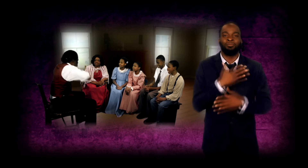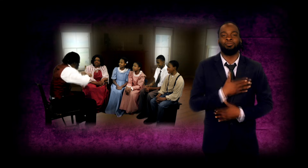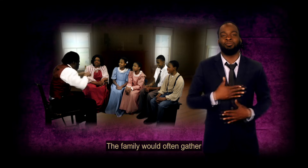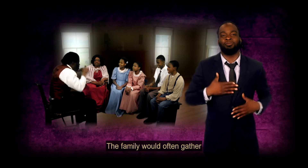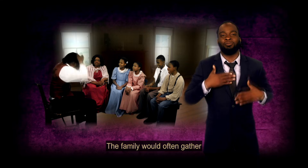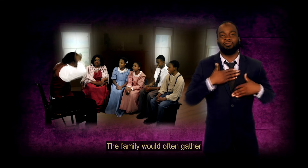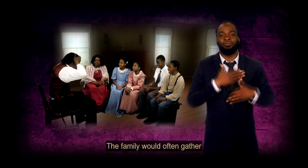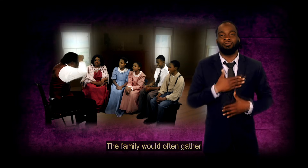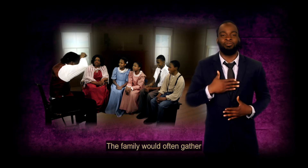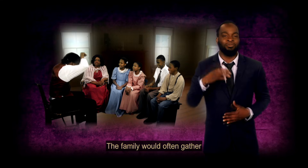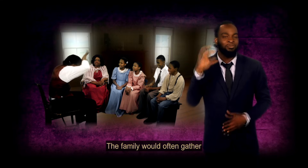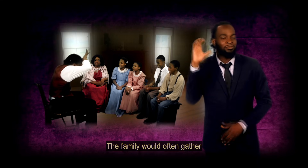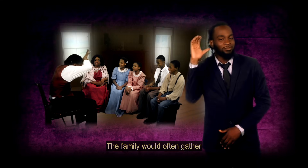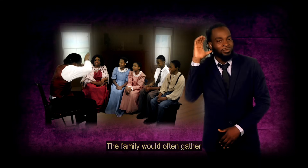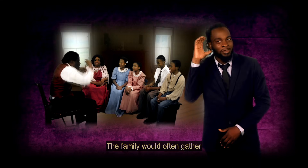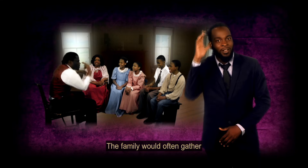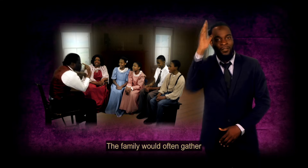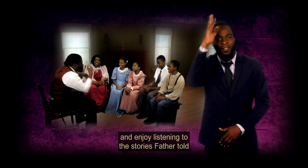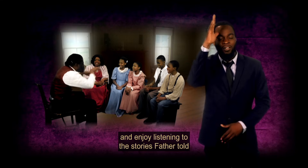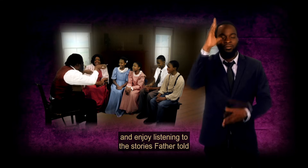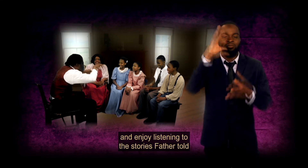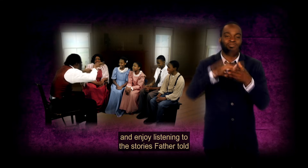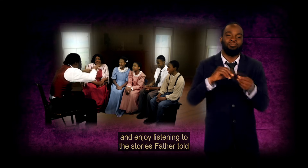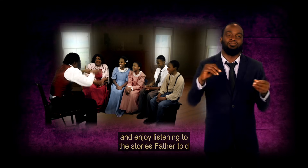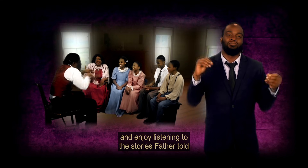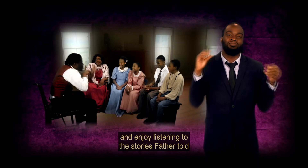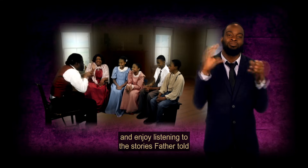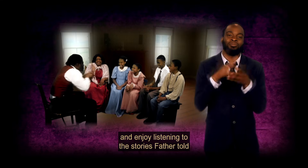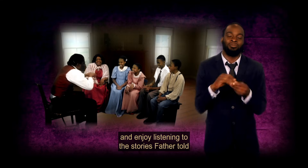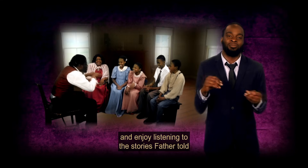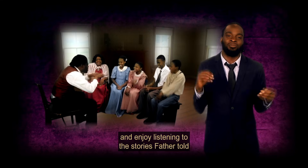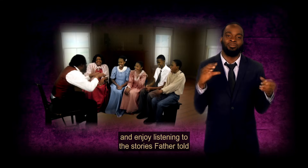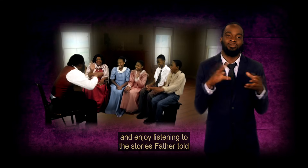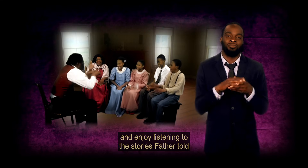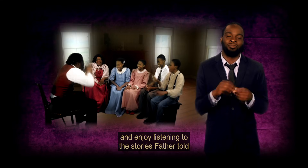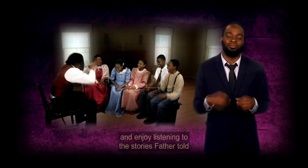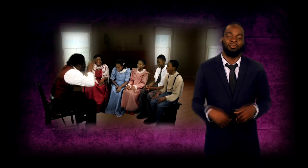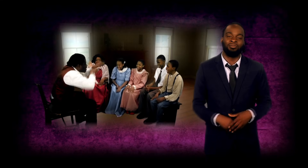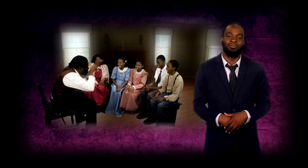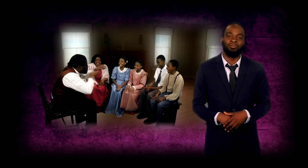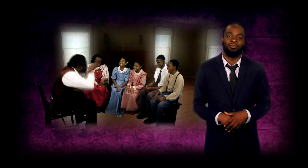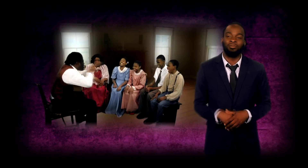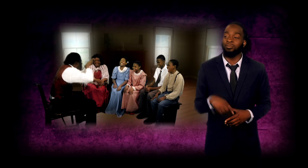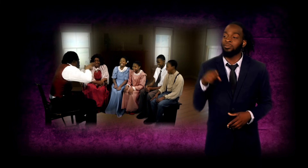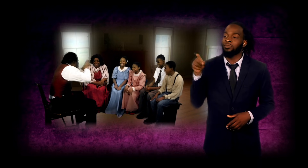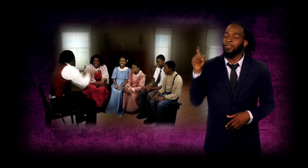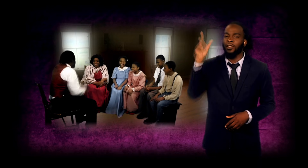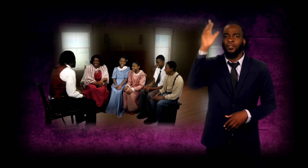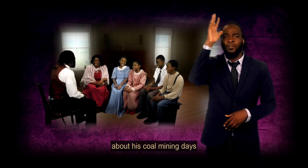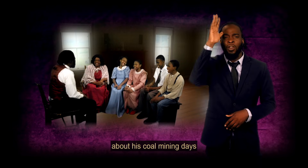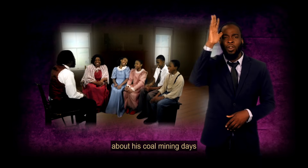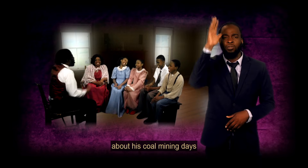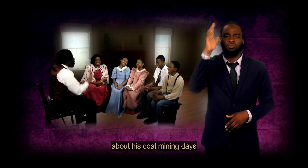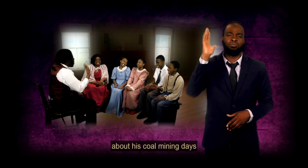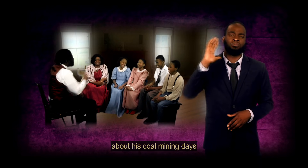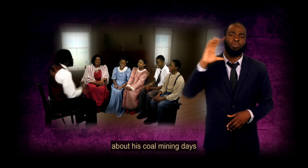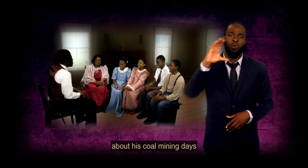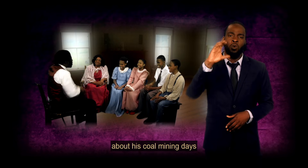The family would often gather and enjoy listening to the stories father told about his coal mining